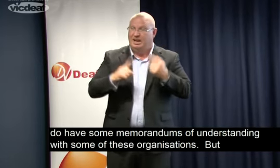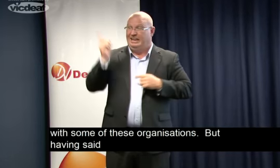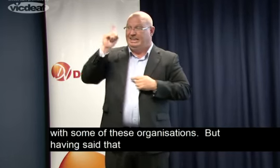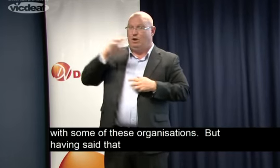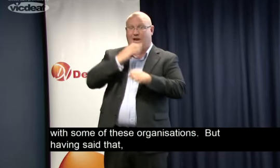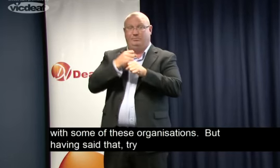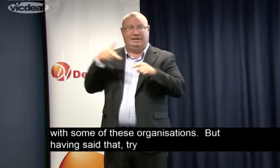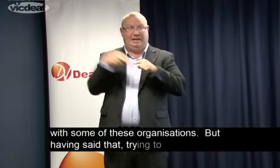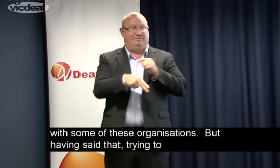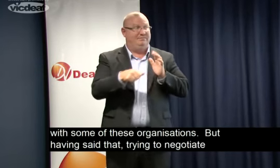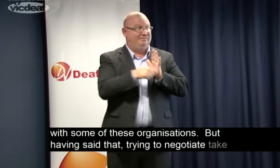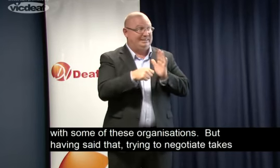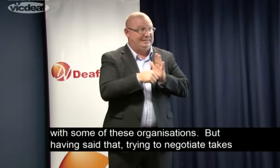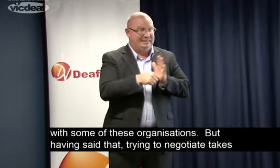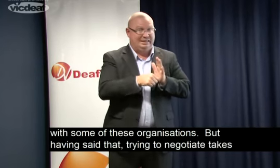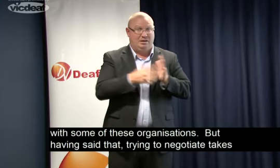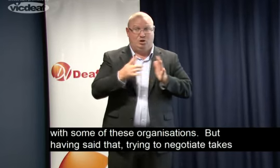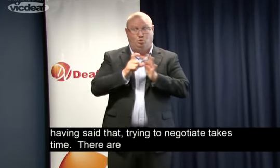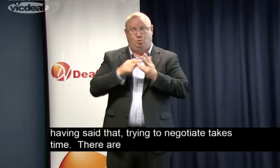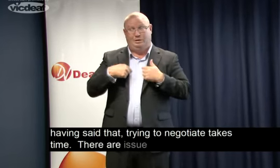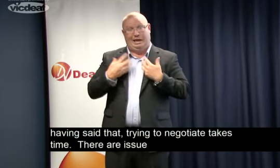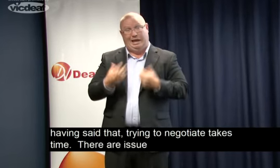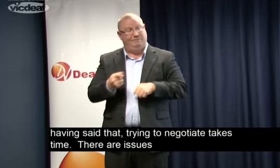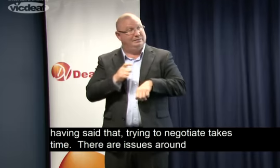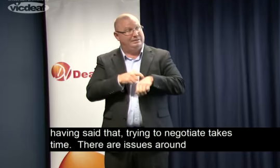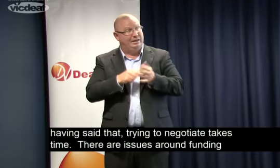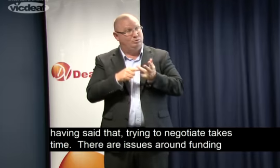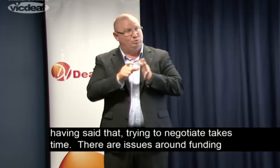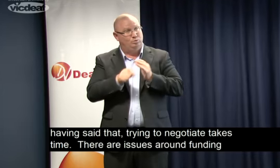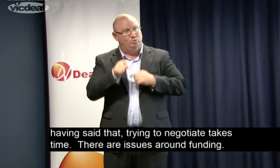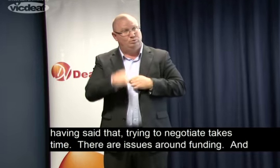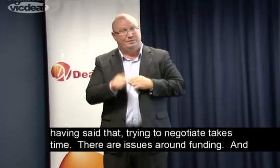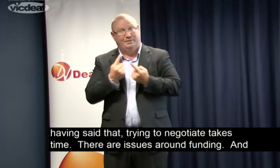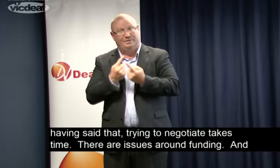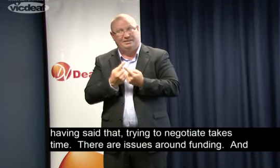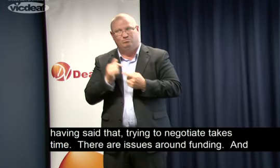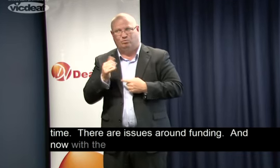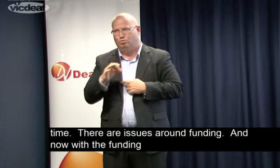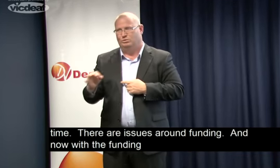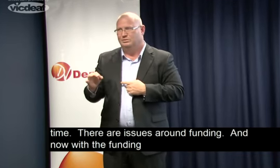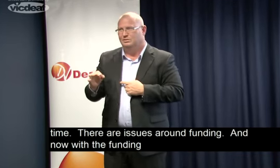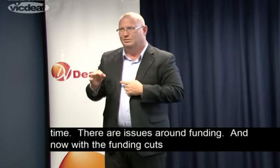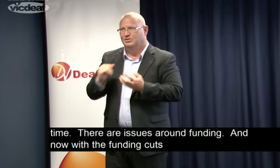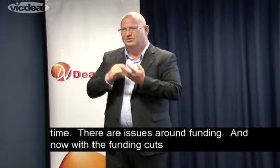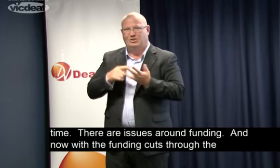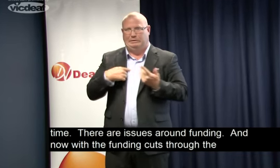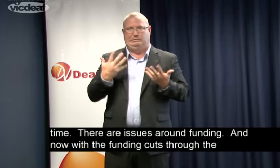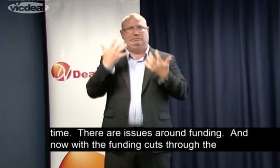around funding, and now with the funding cuts through federal government, do I have the time as one person to be able to do all this stuff? Probably